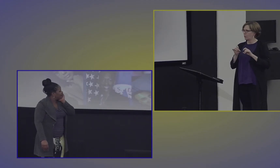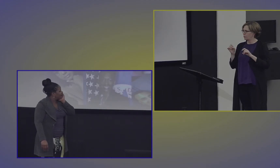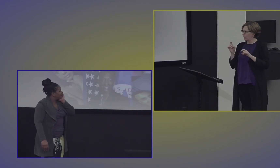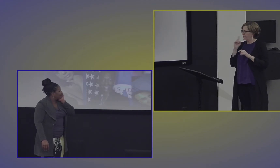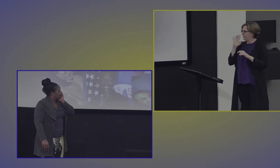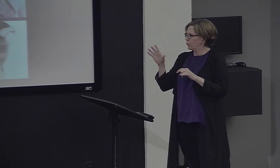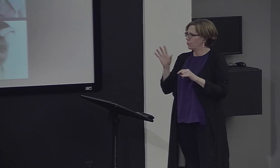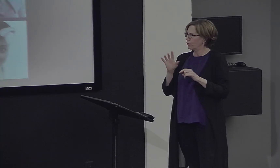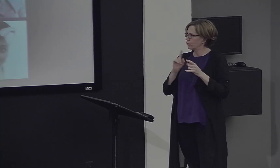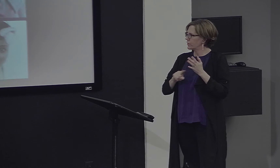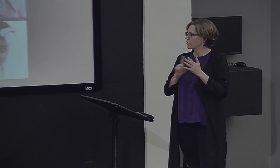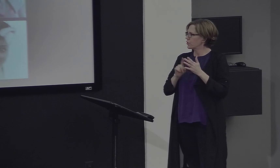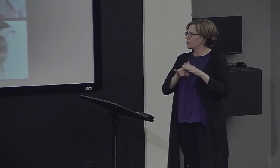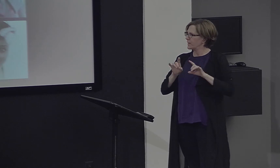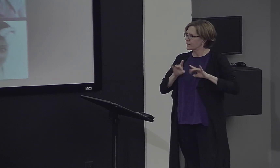research.